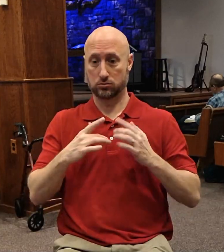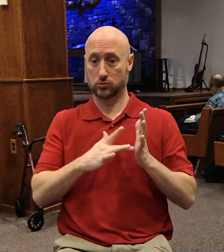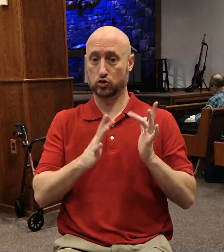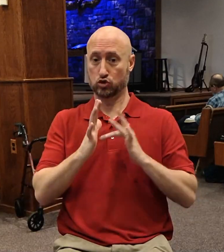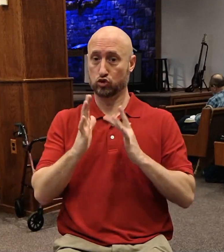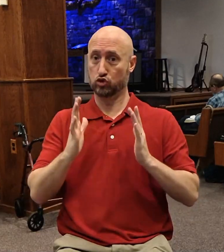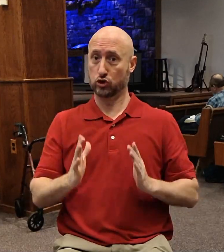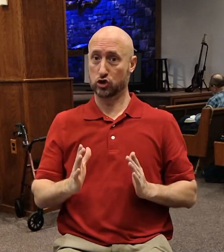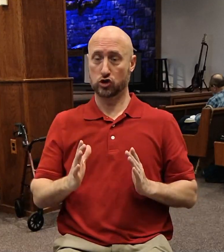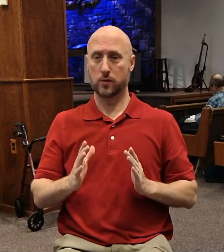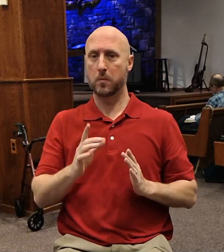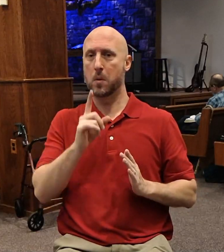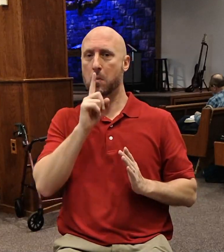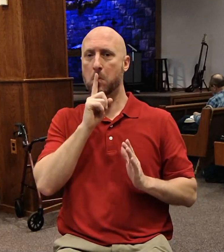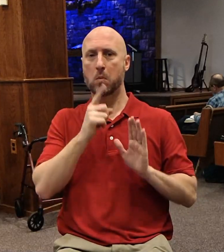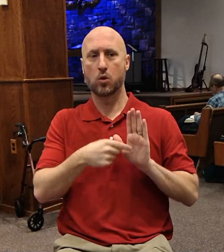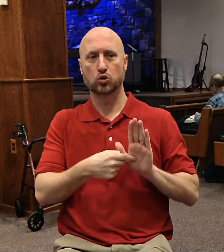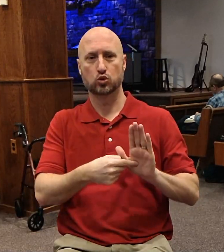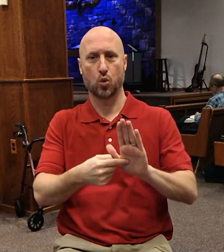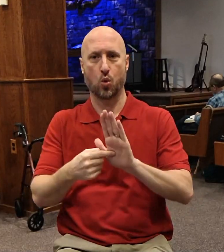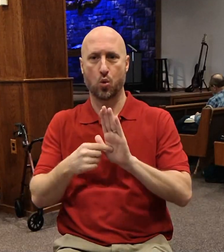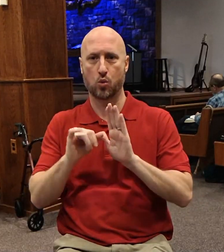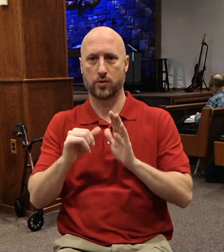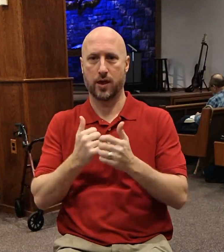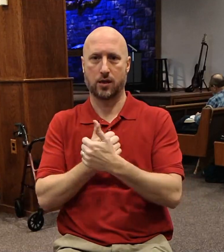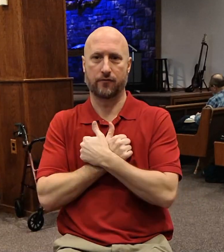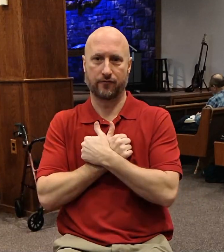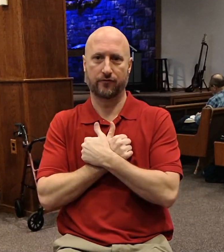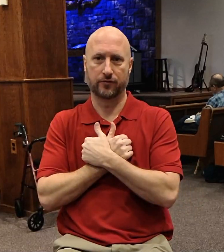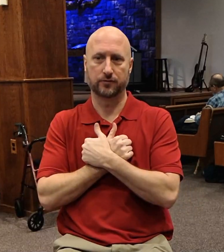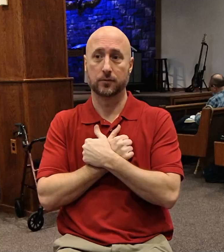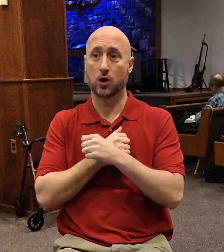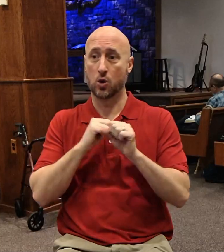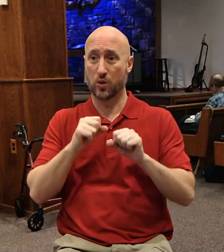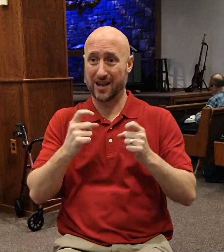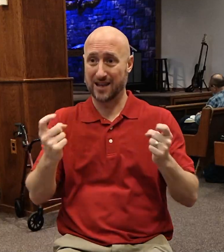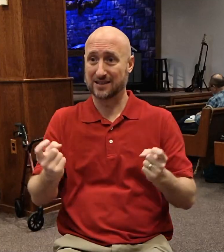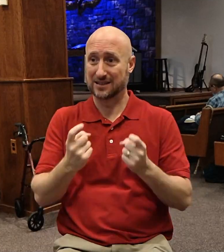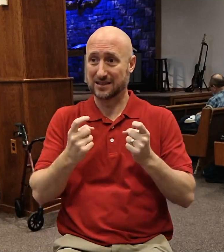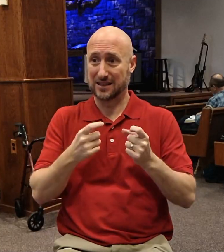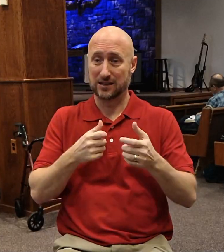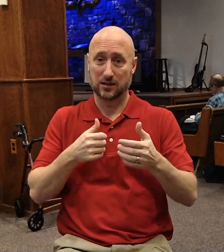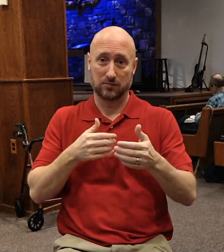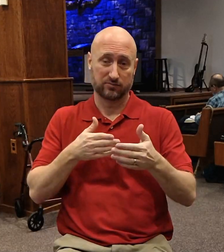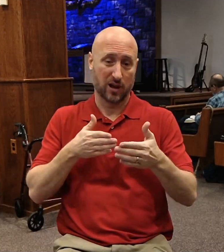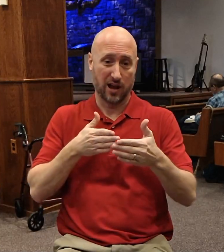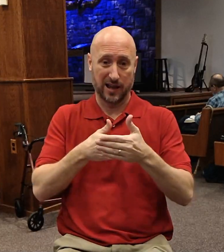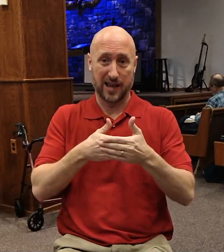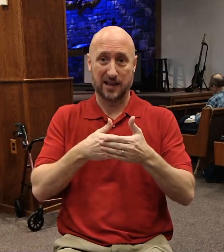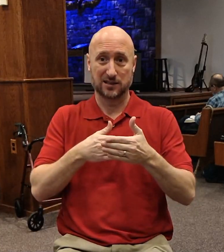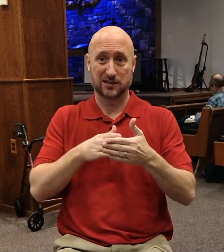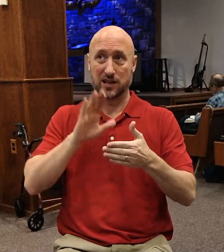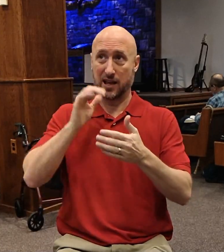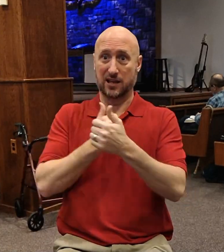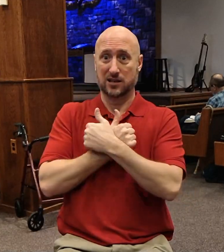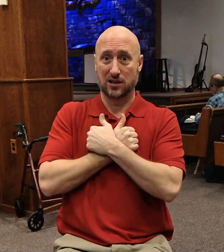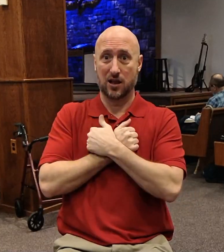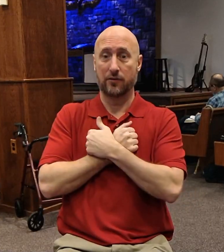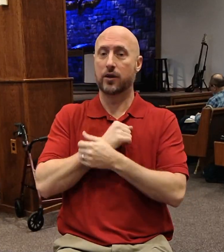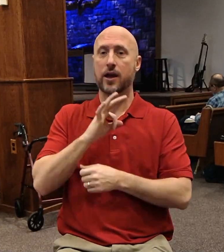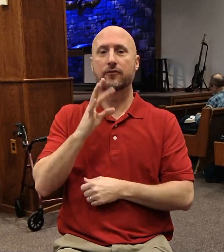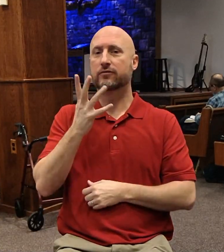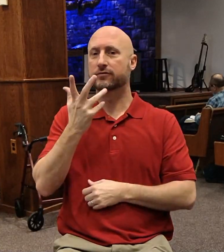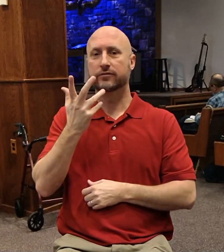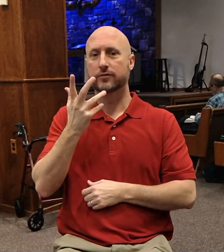and not show this kind of love. We can sin against this kind of love by misrepresenting